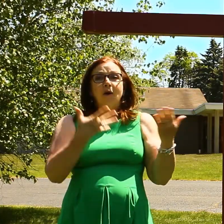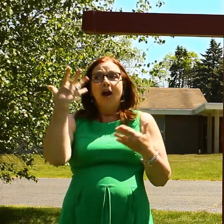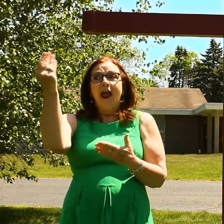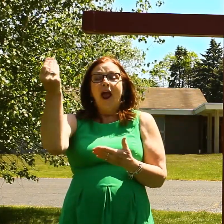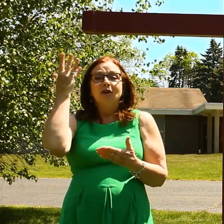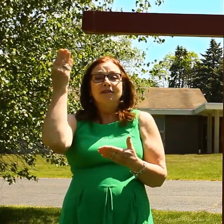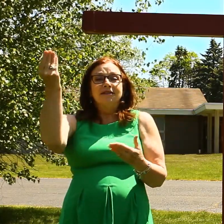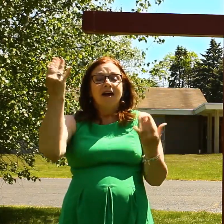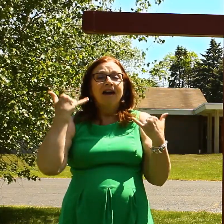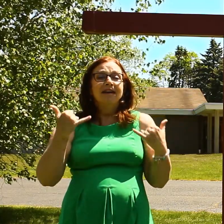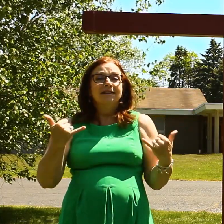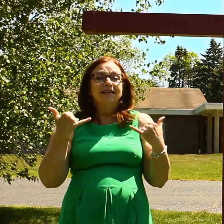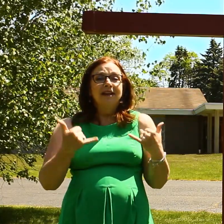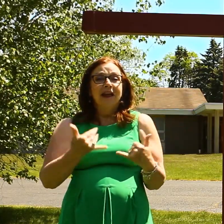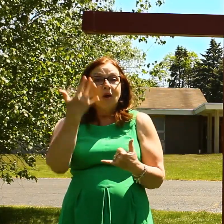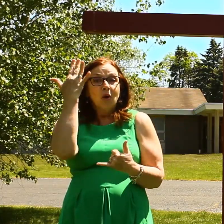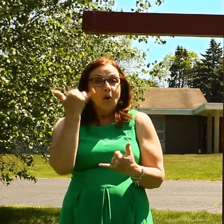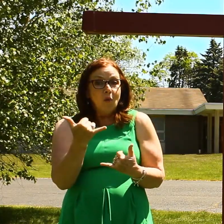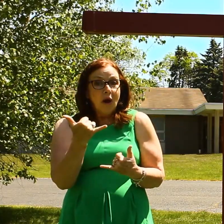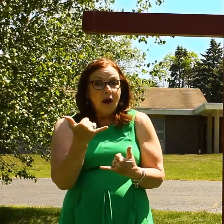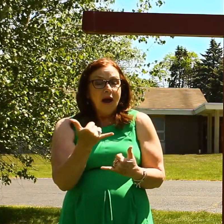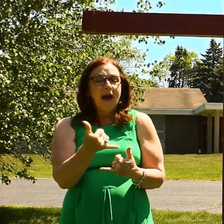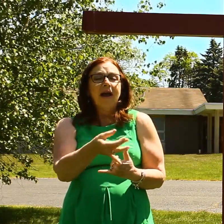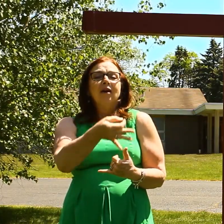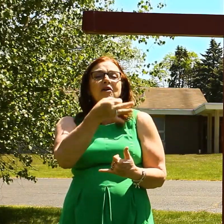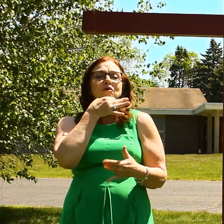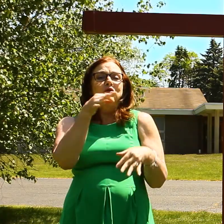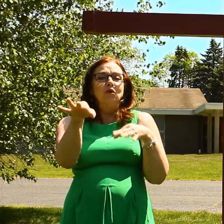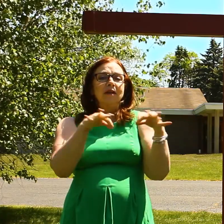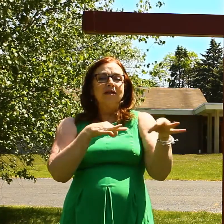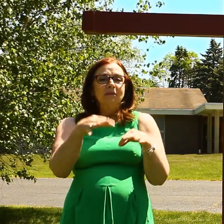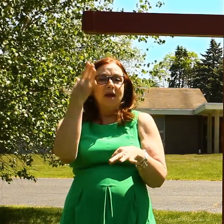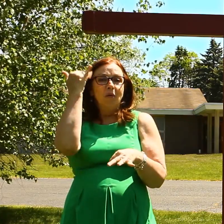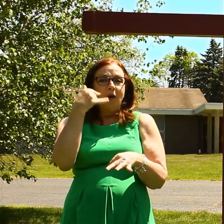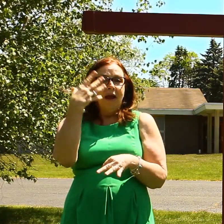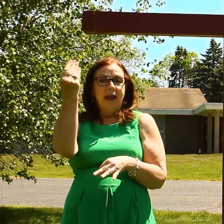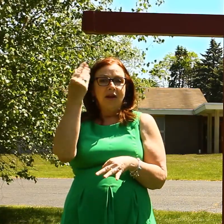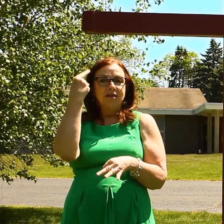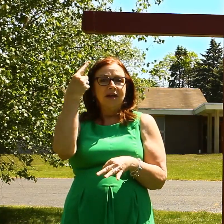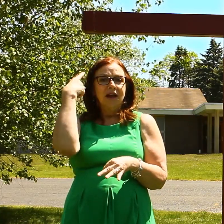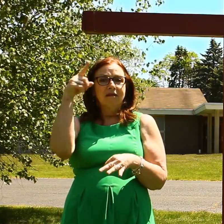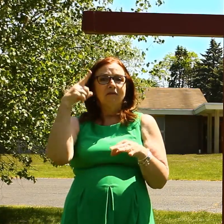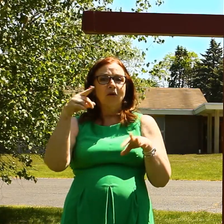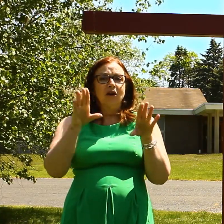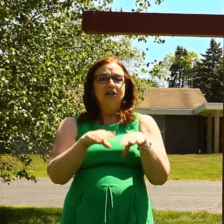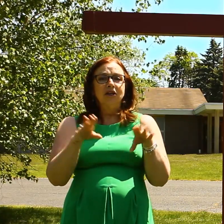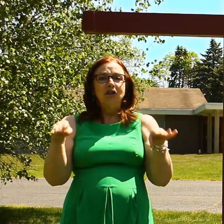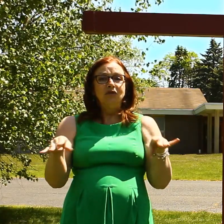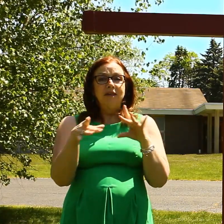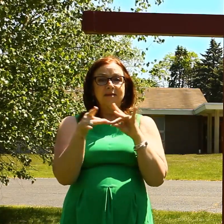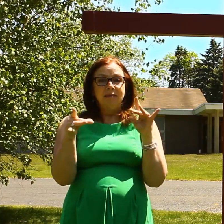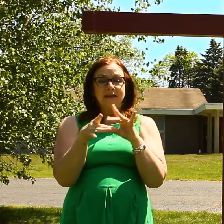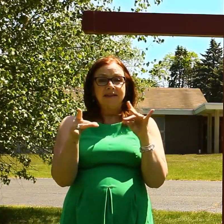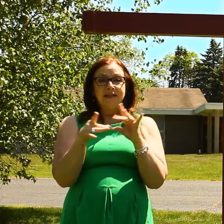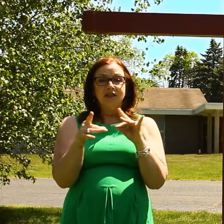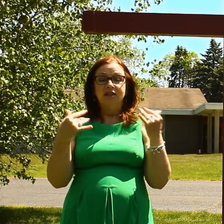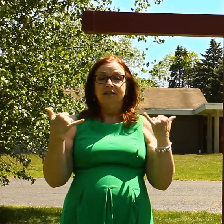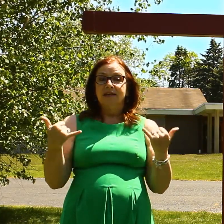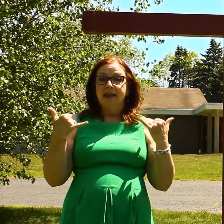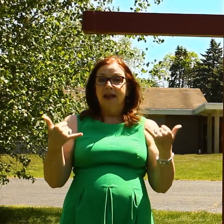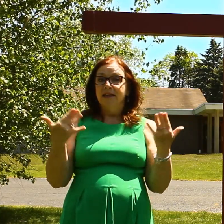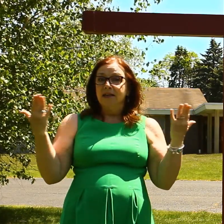outside, and I'm going to tell you why in a few minutes, why we are outside for our children's message. Today is